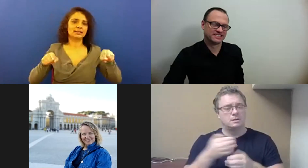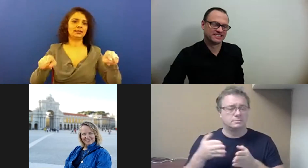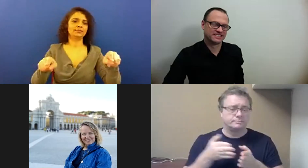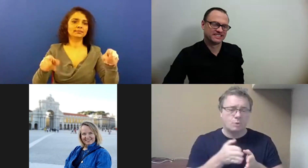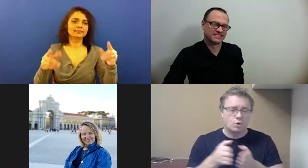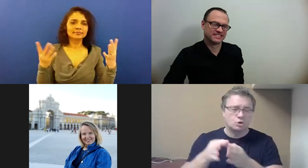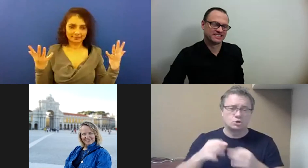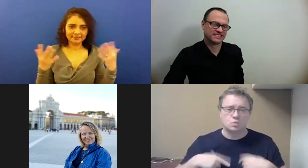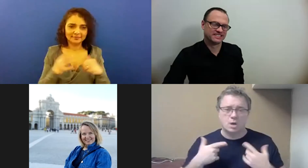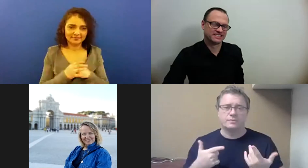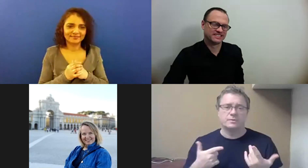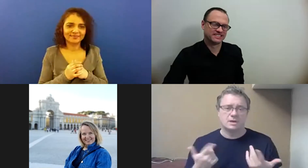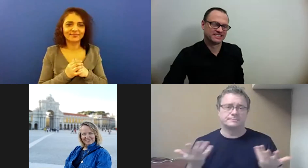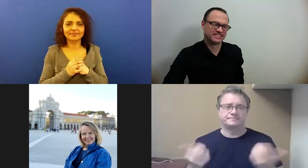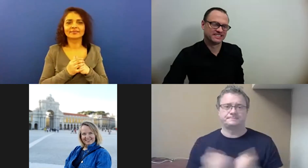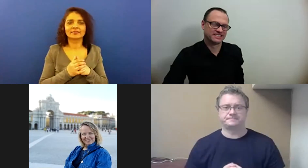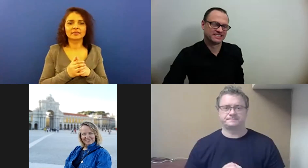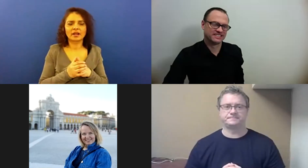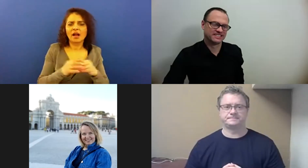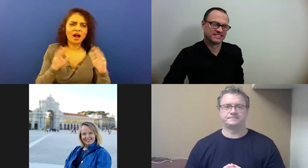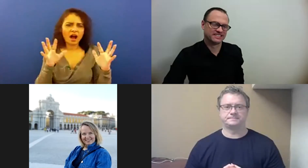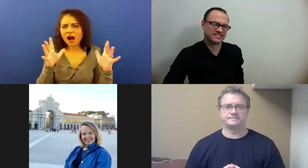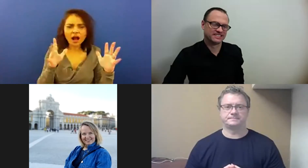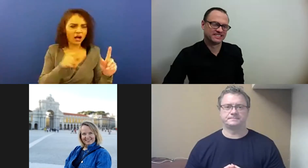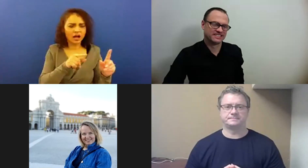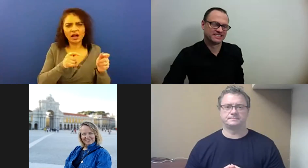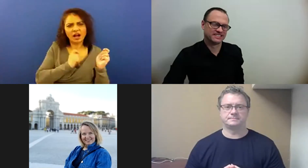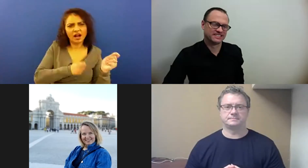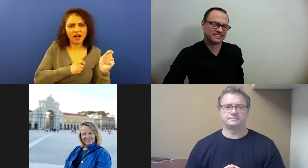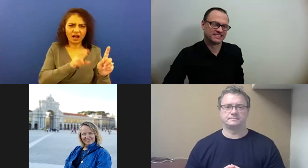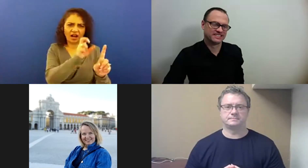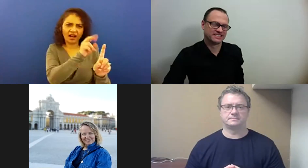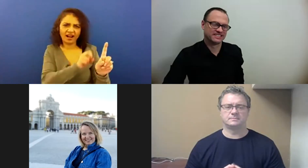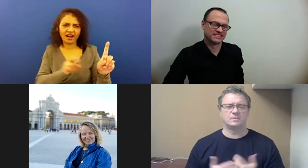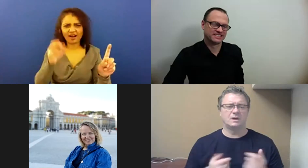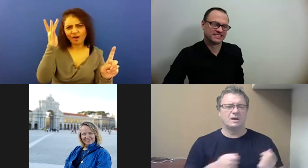who work only under the table, etc.